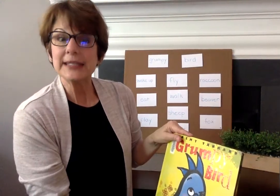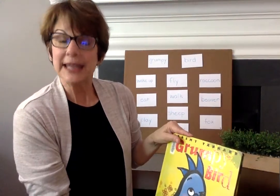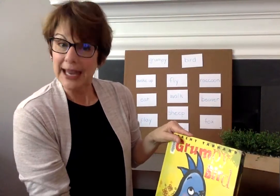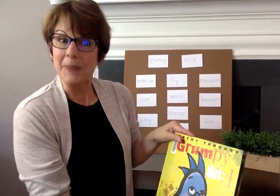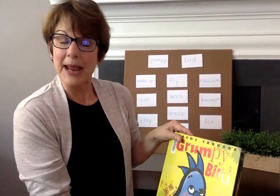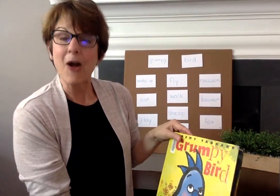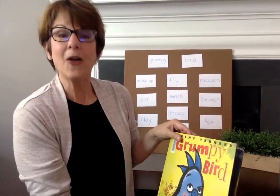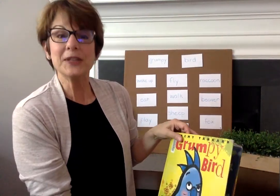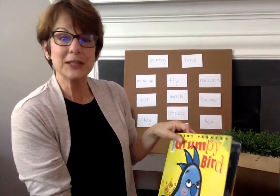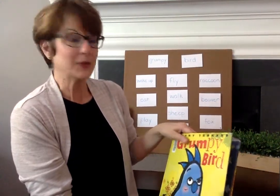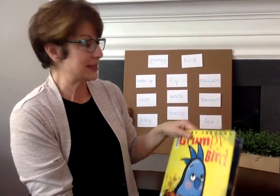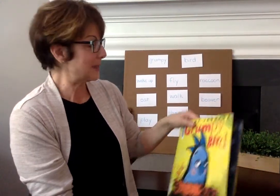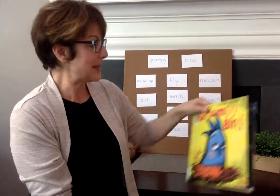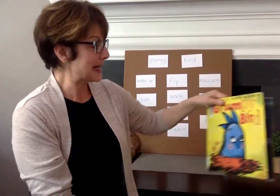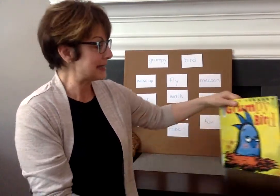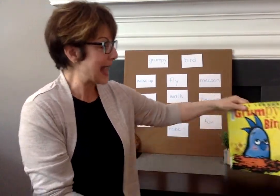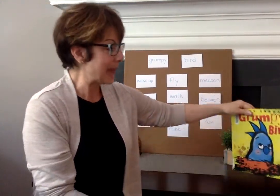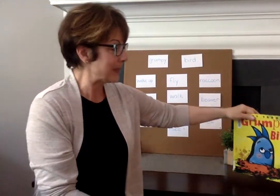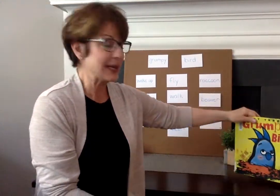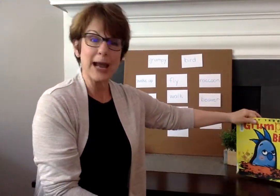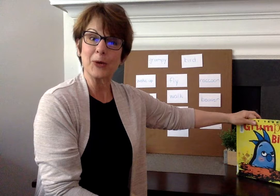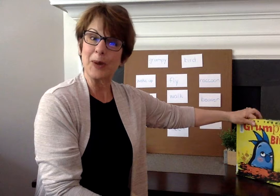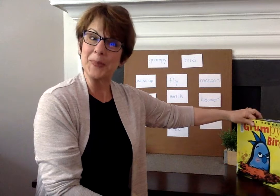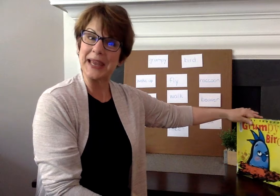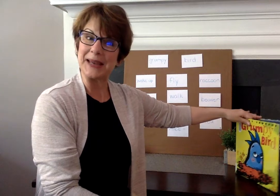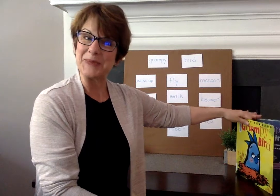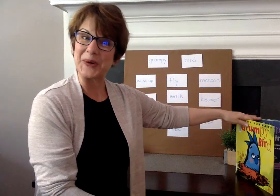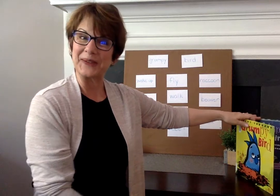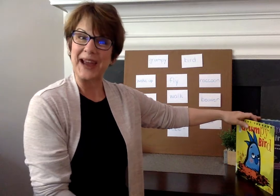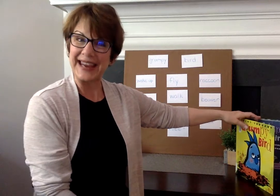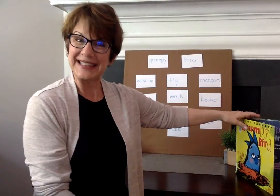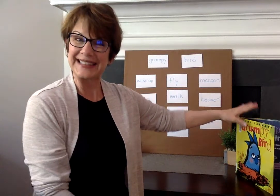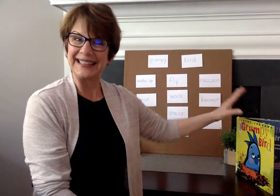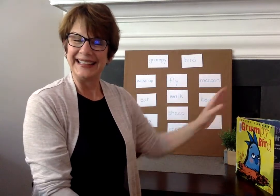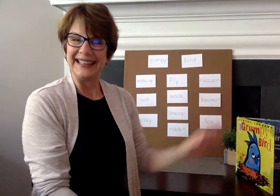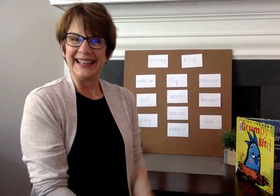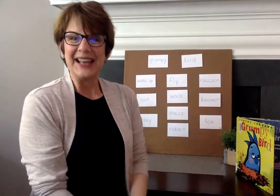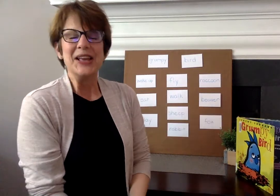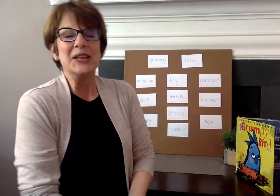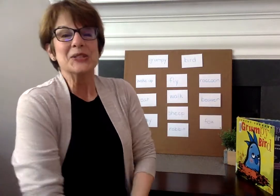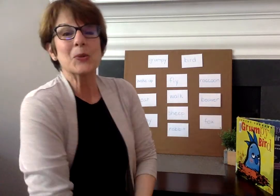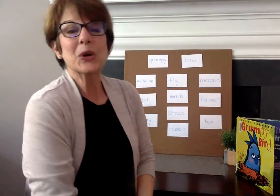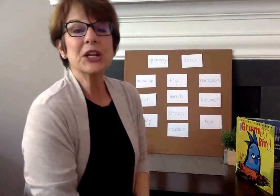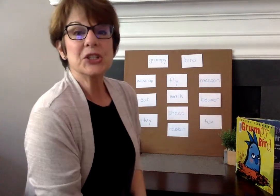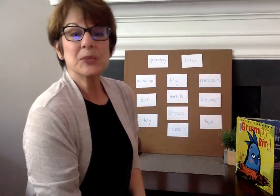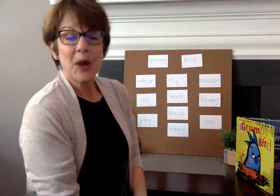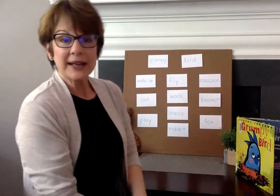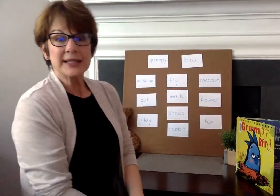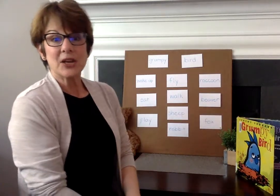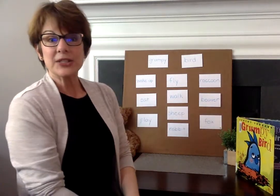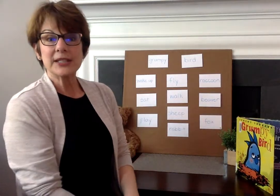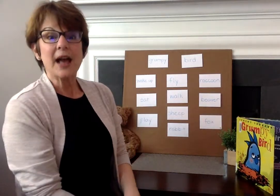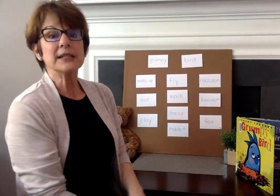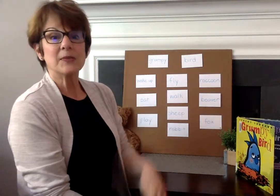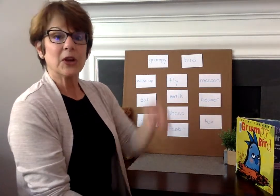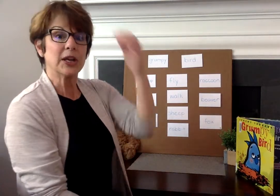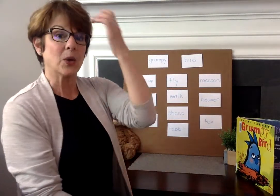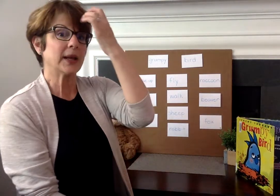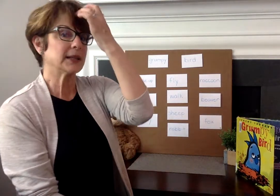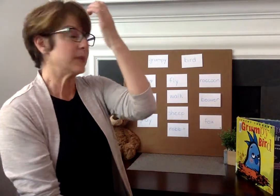can make all the difference and make us happy and not grumpy anymore, right? So we're going to just practice our signs very quickly